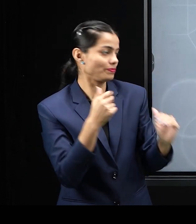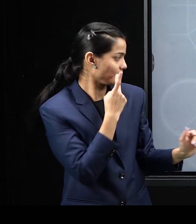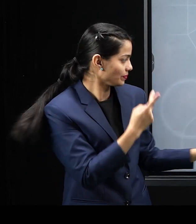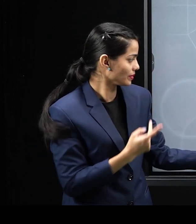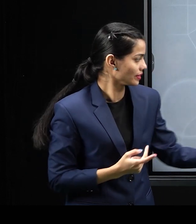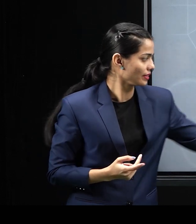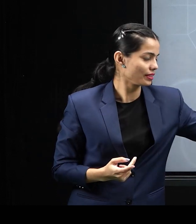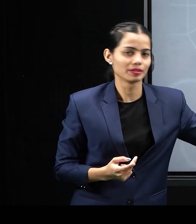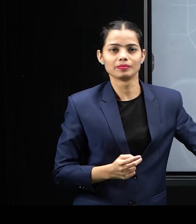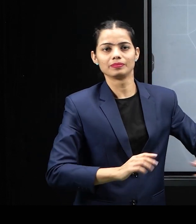0.